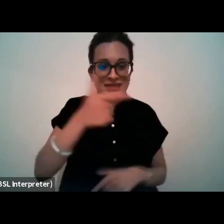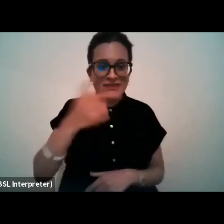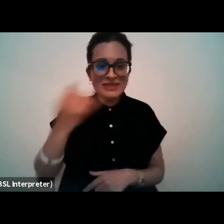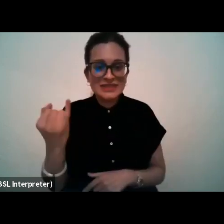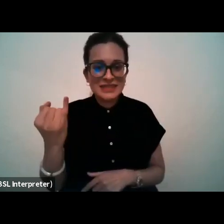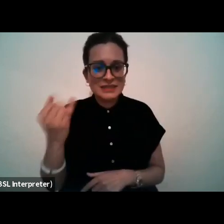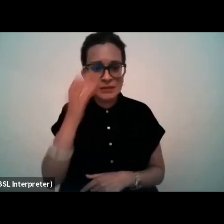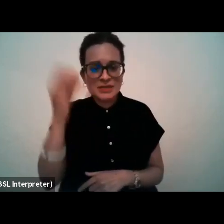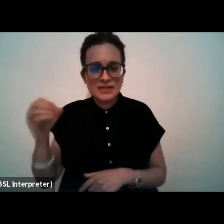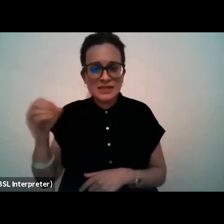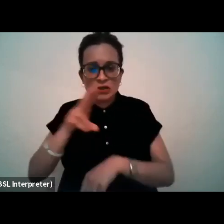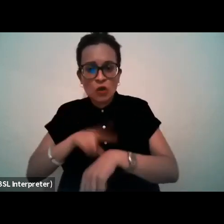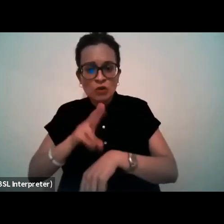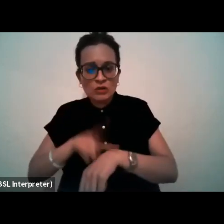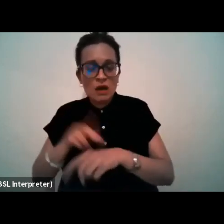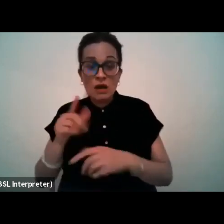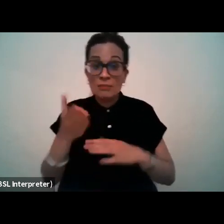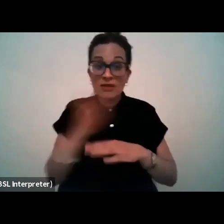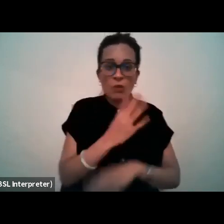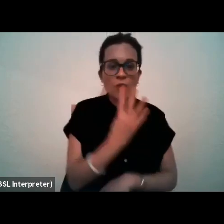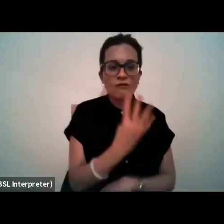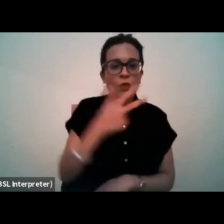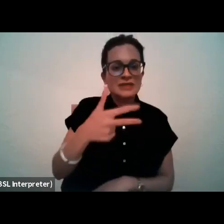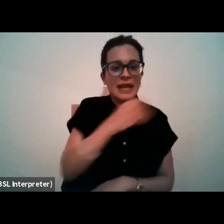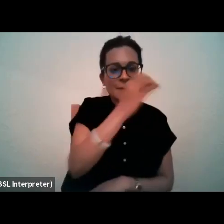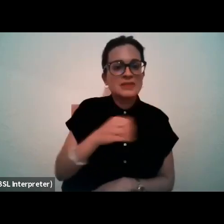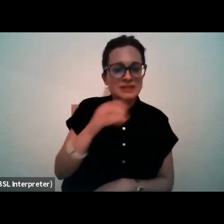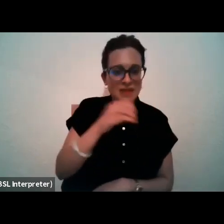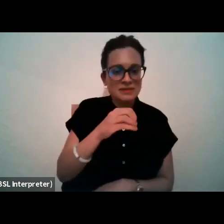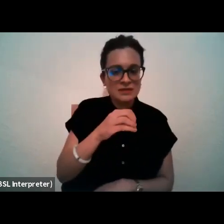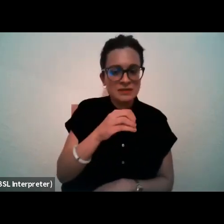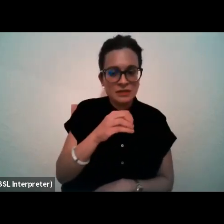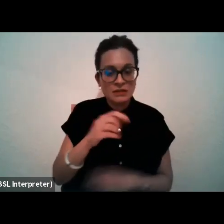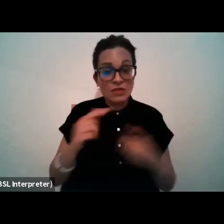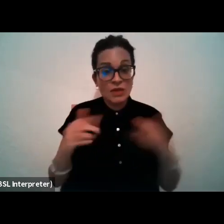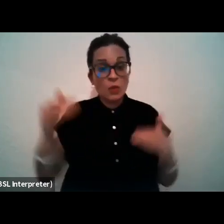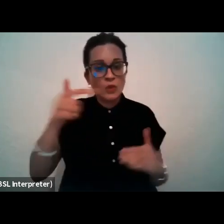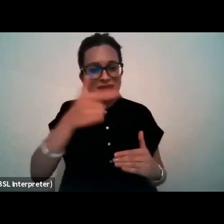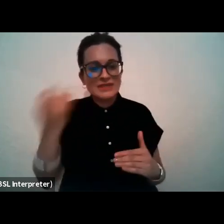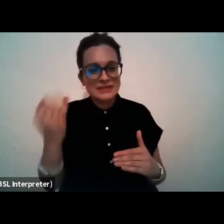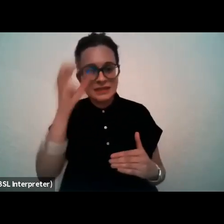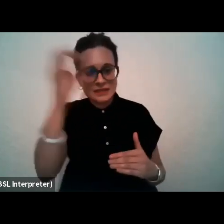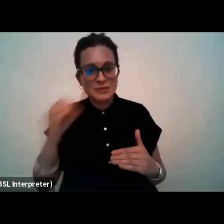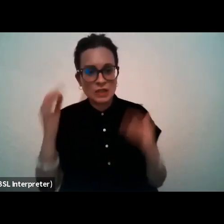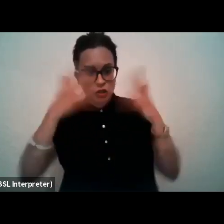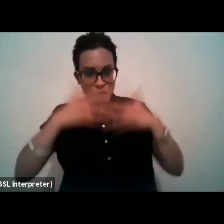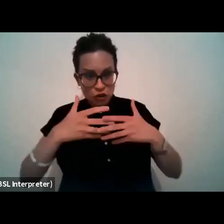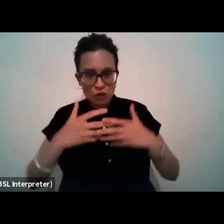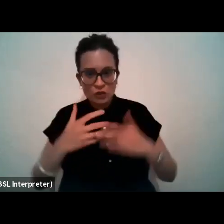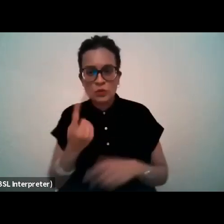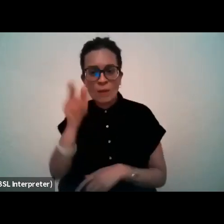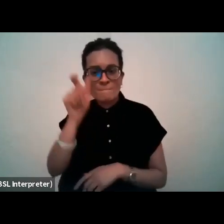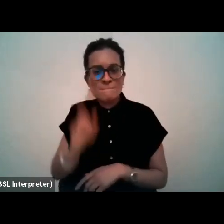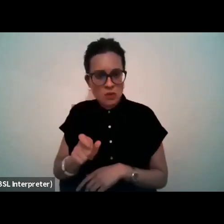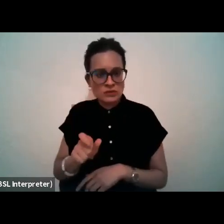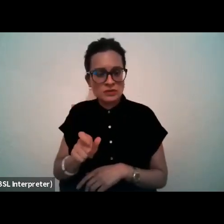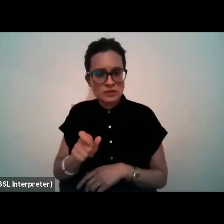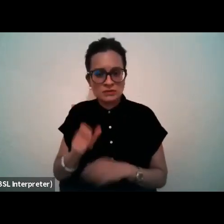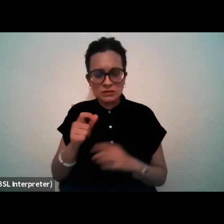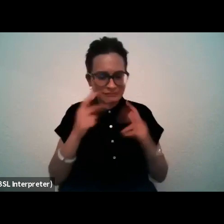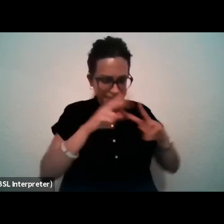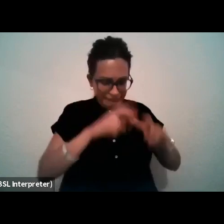doctors. Research by Roger Klein, a research fellow at Middlesex University, specialising in workforce culture